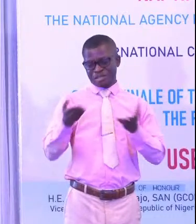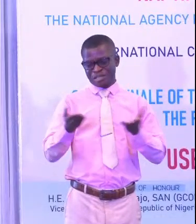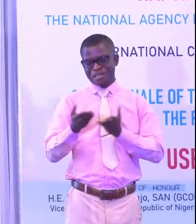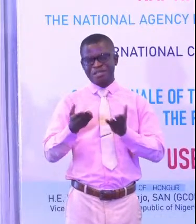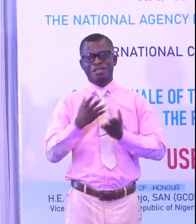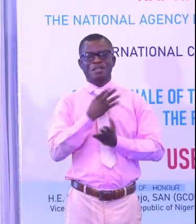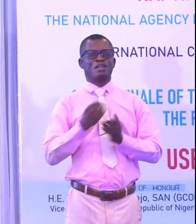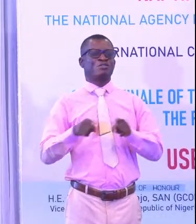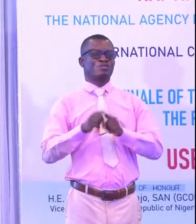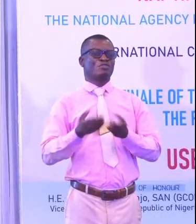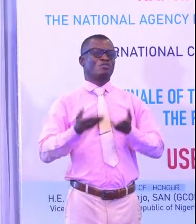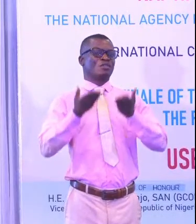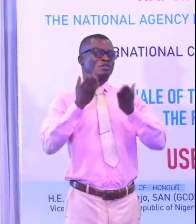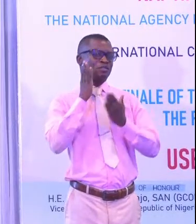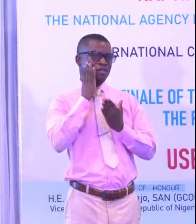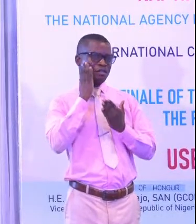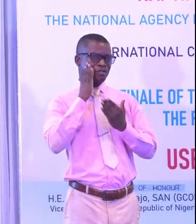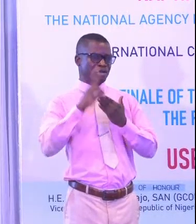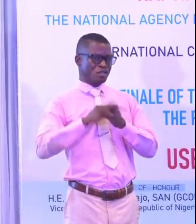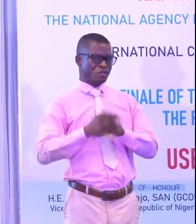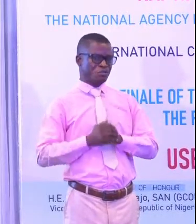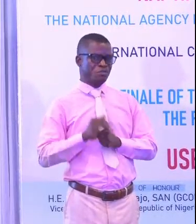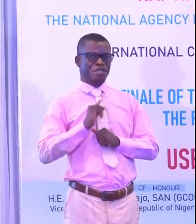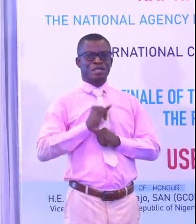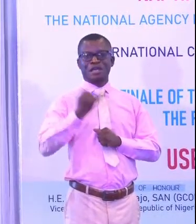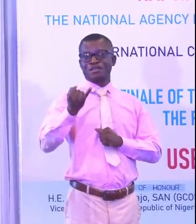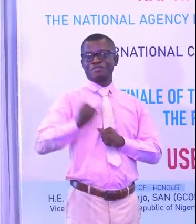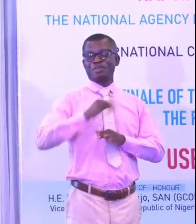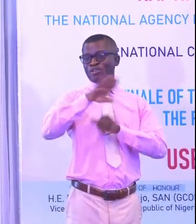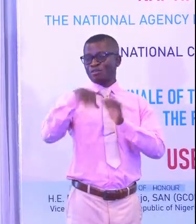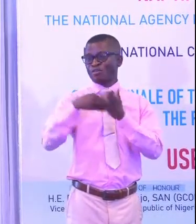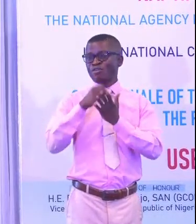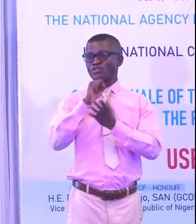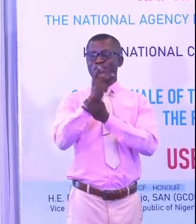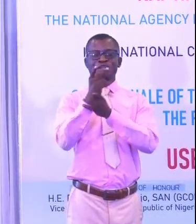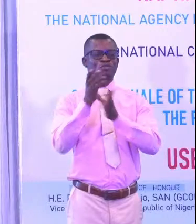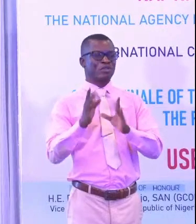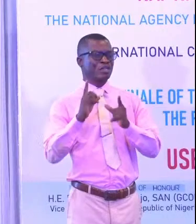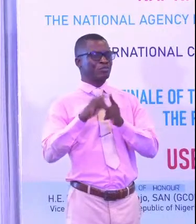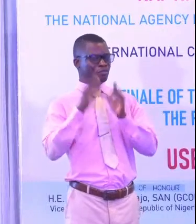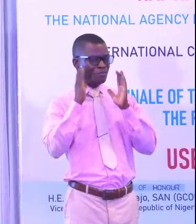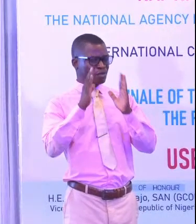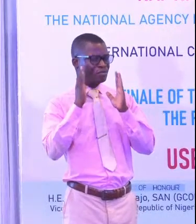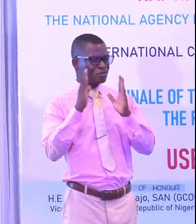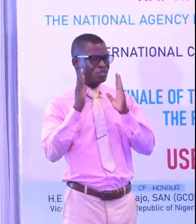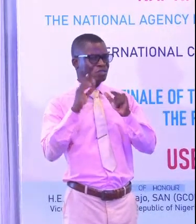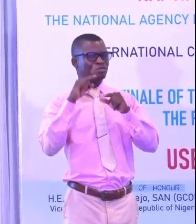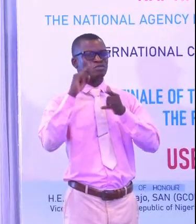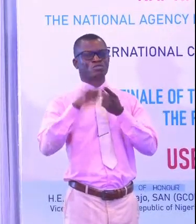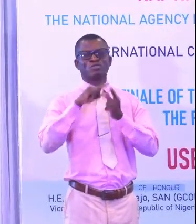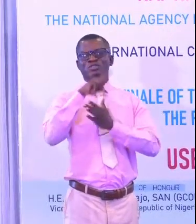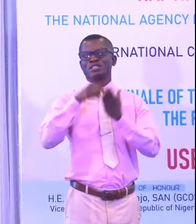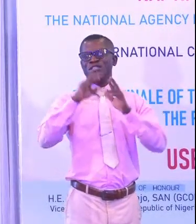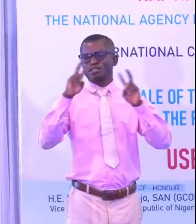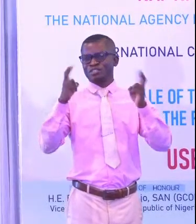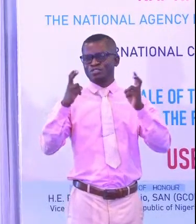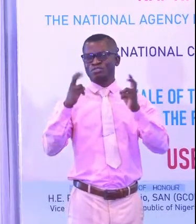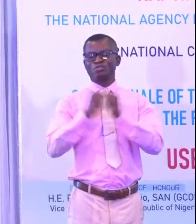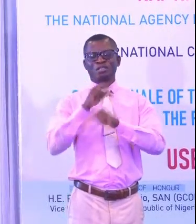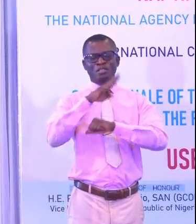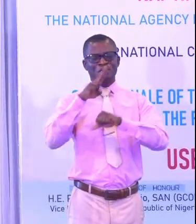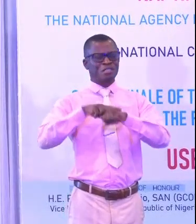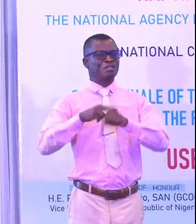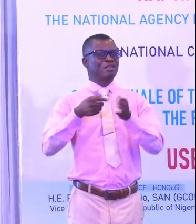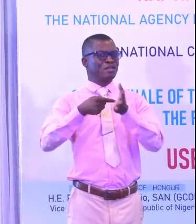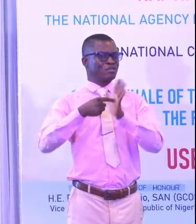as raising awareness. I call on all stakeholders to give this issue the attention and action it deserves,